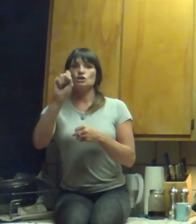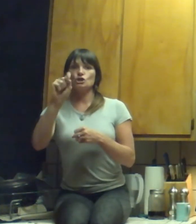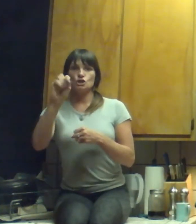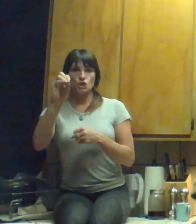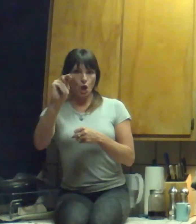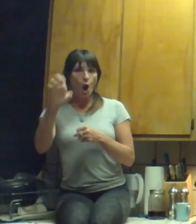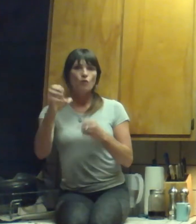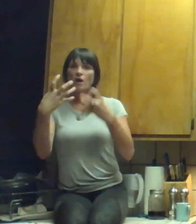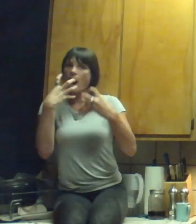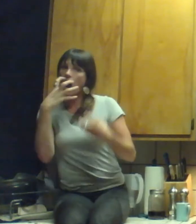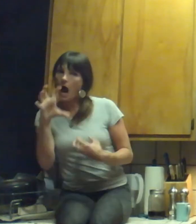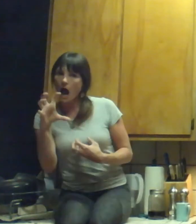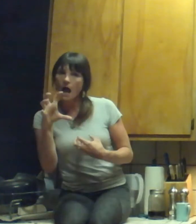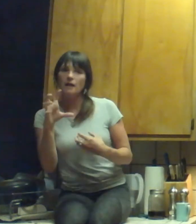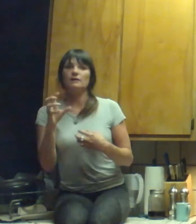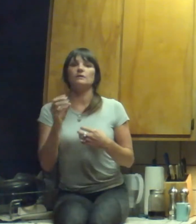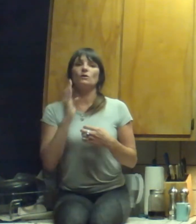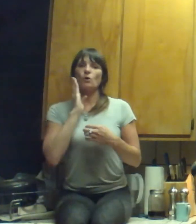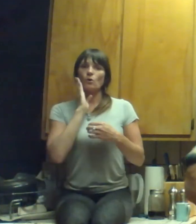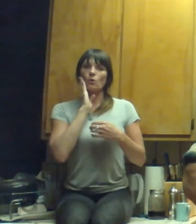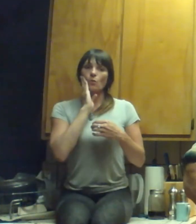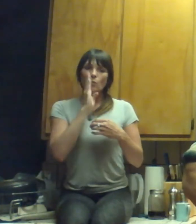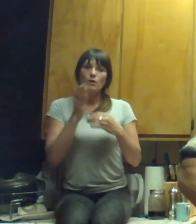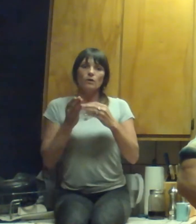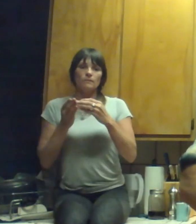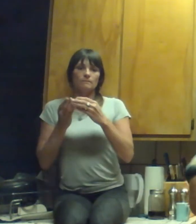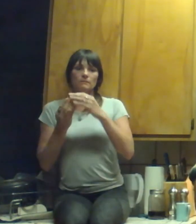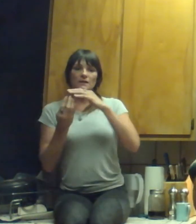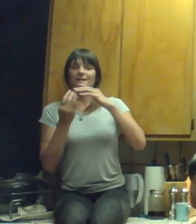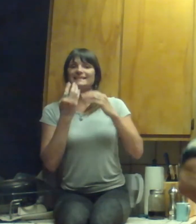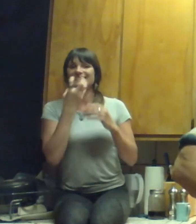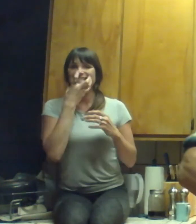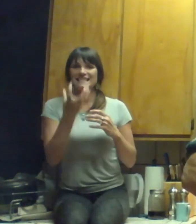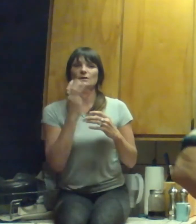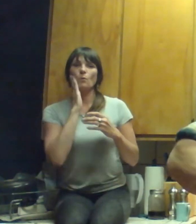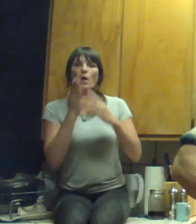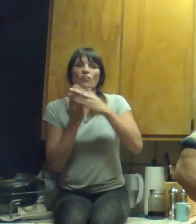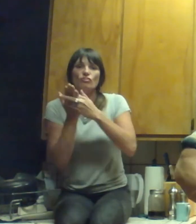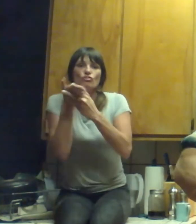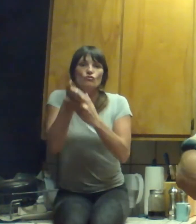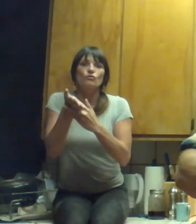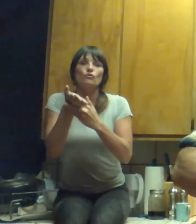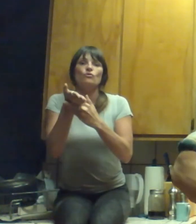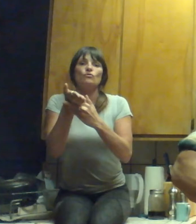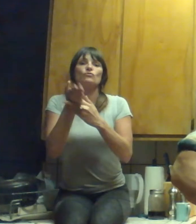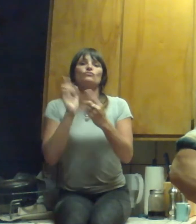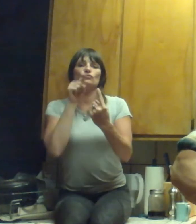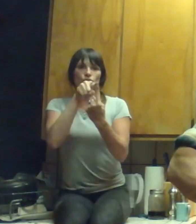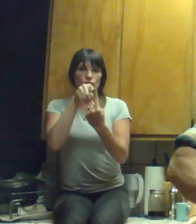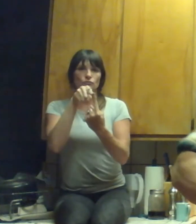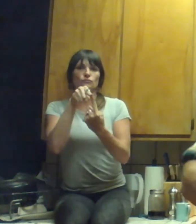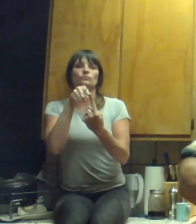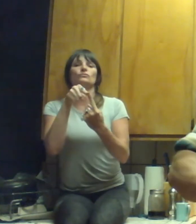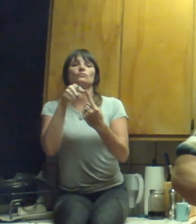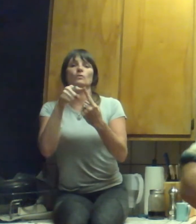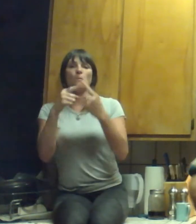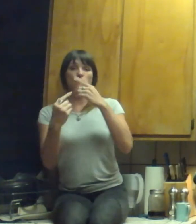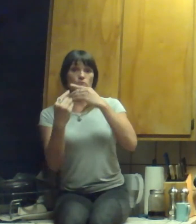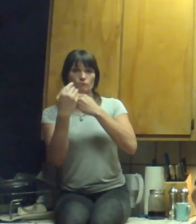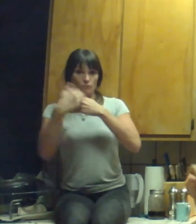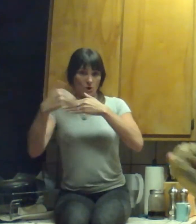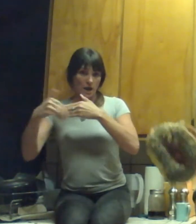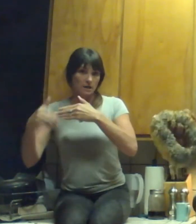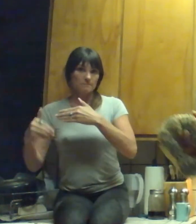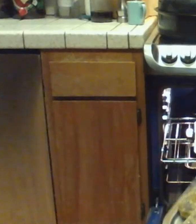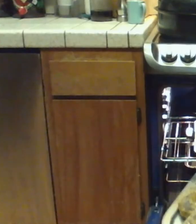to the bottom of the bread that you're cooking. And so there it is,